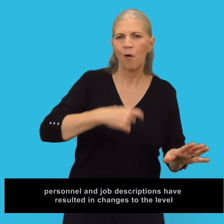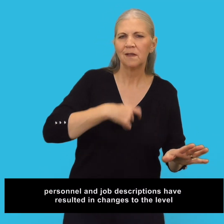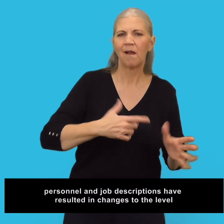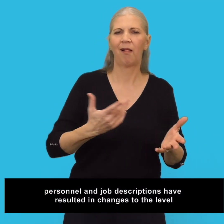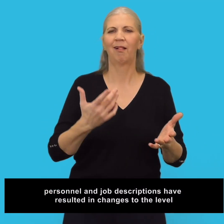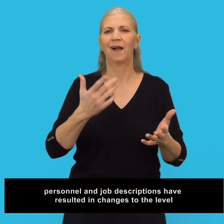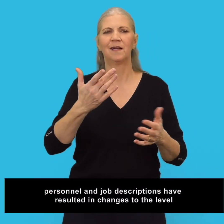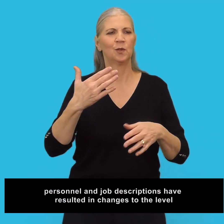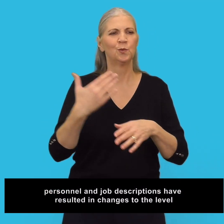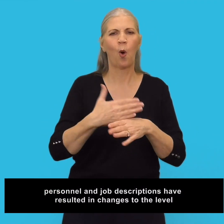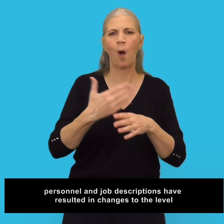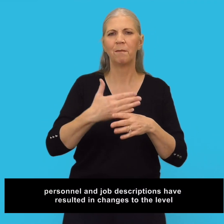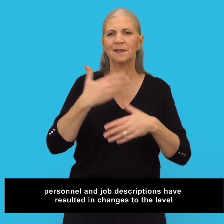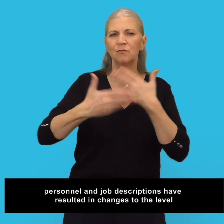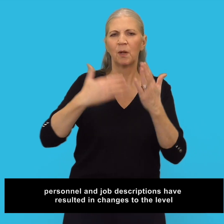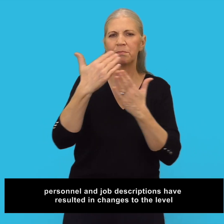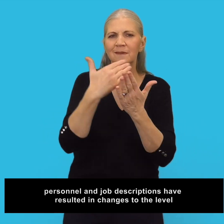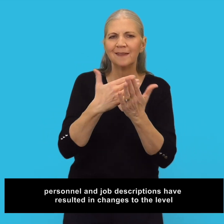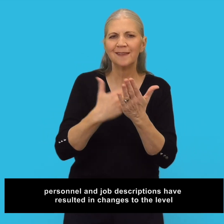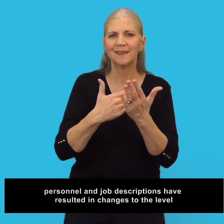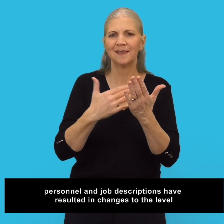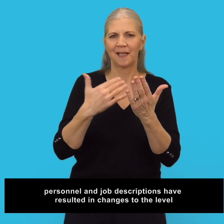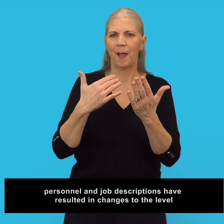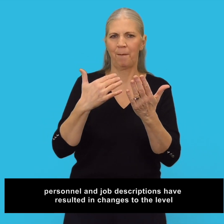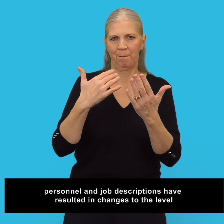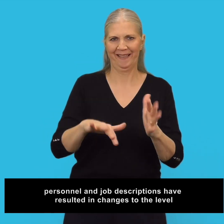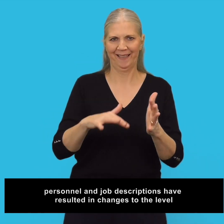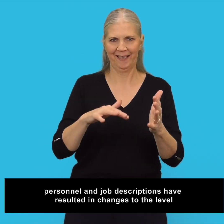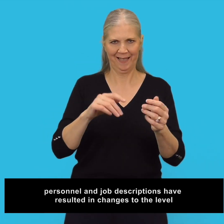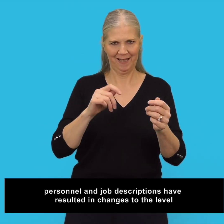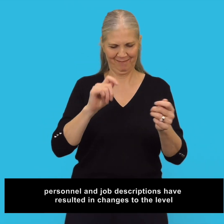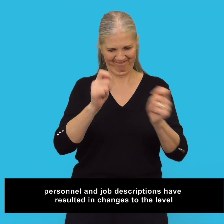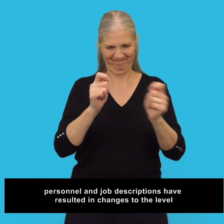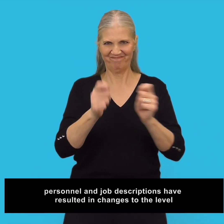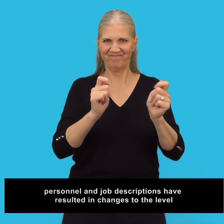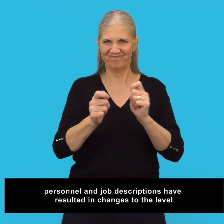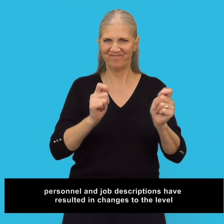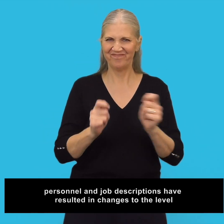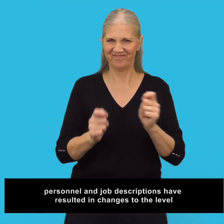level and focus of ongoing support available.